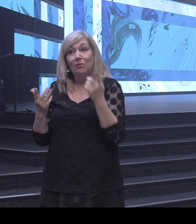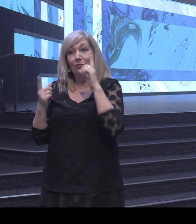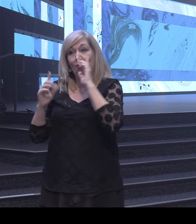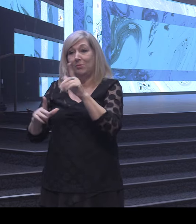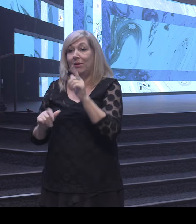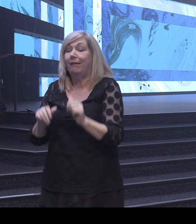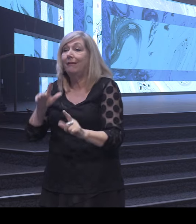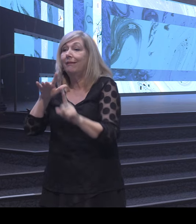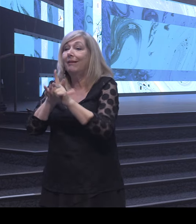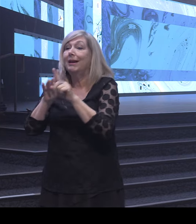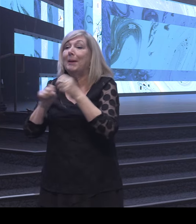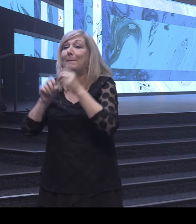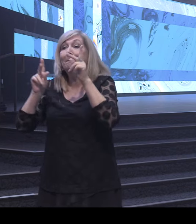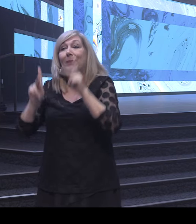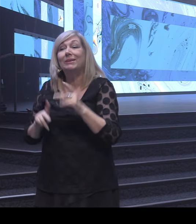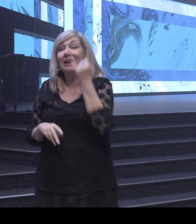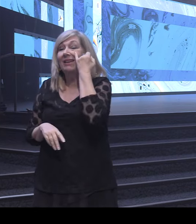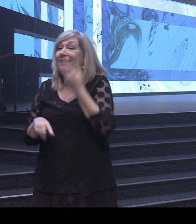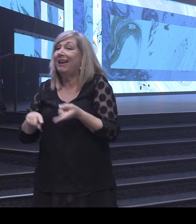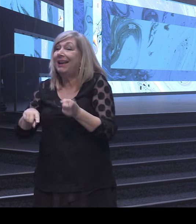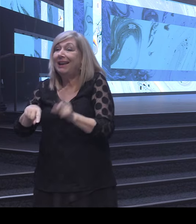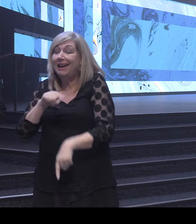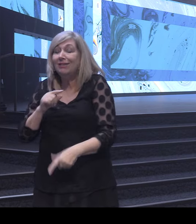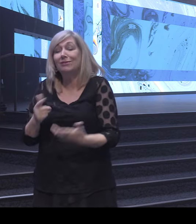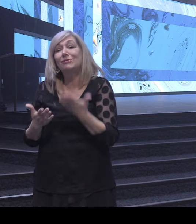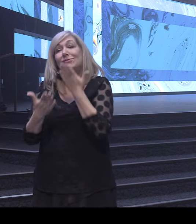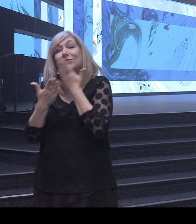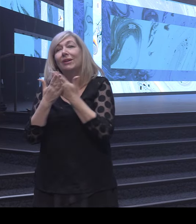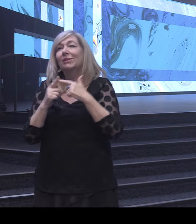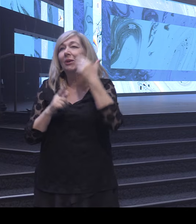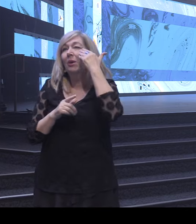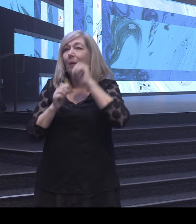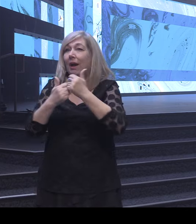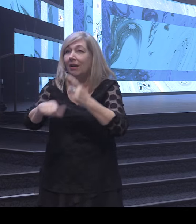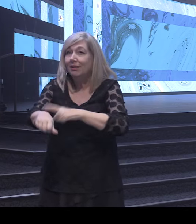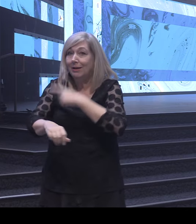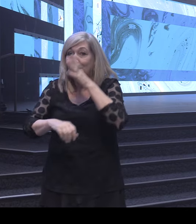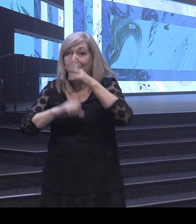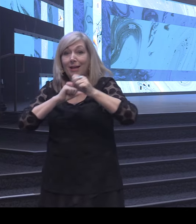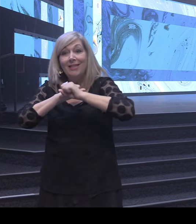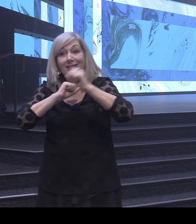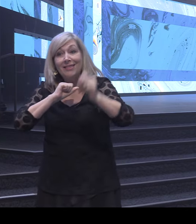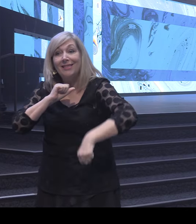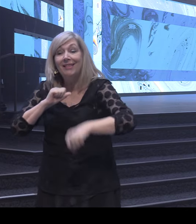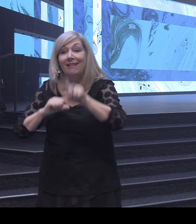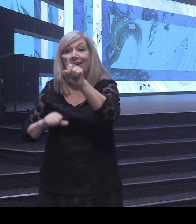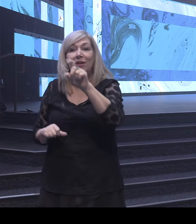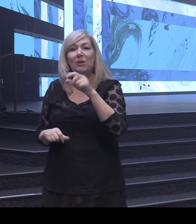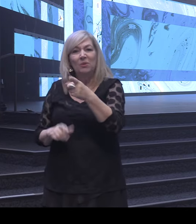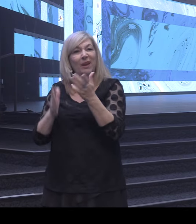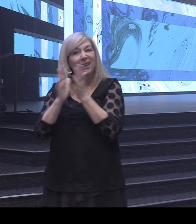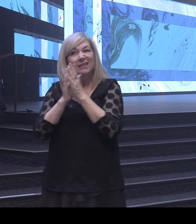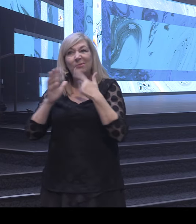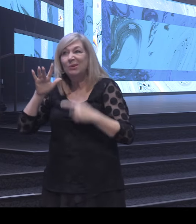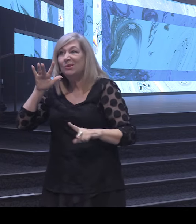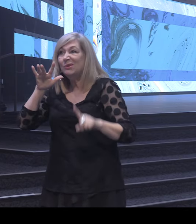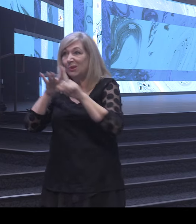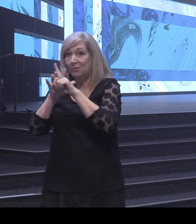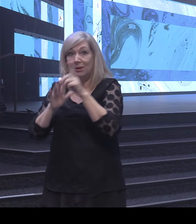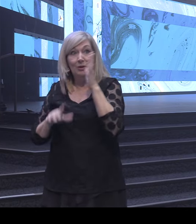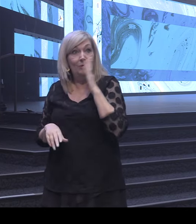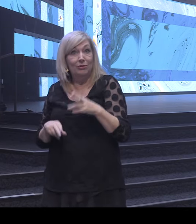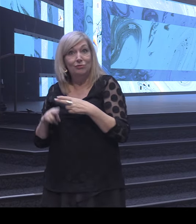can't, then attend online. But it's always good to know, well, how long is it going to be? You know, you're asking me to attend. Is it going? We're going to get